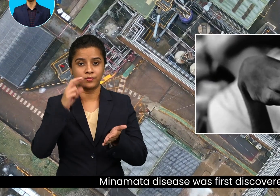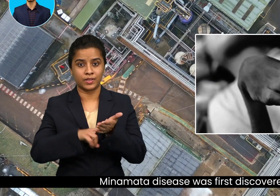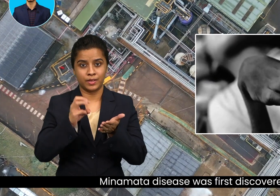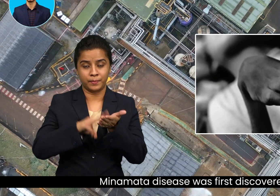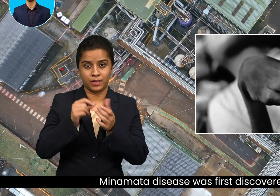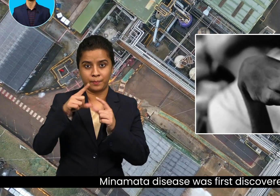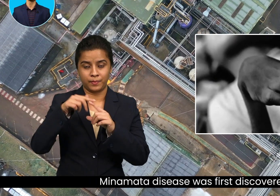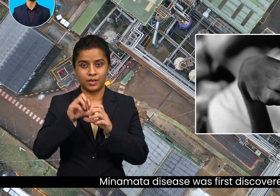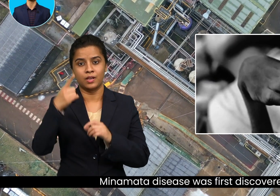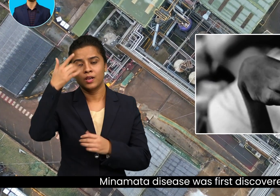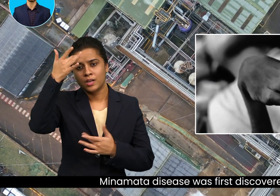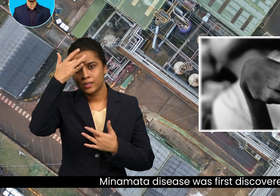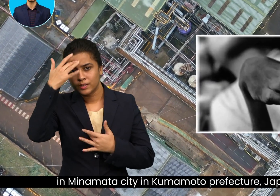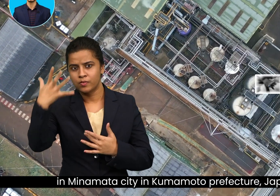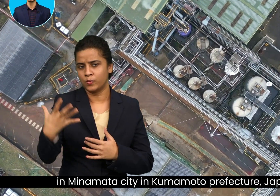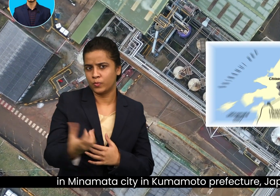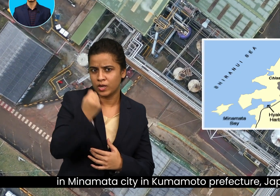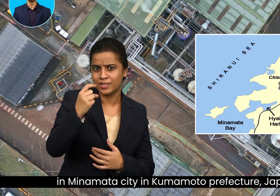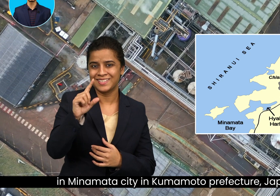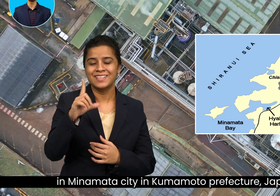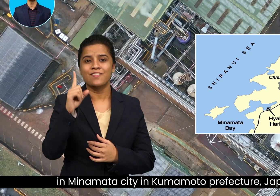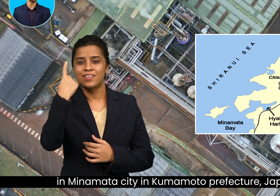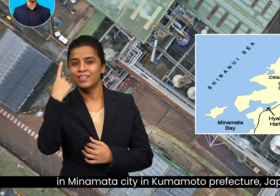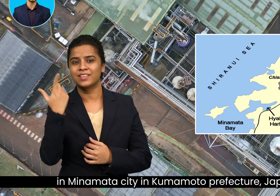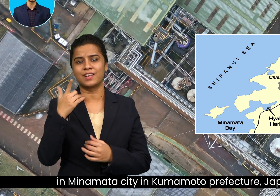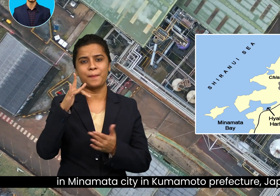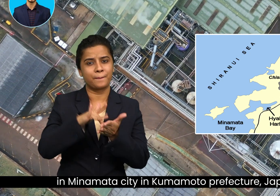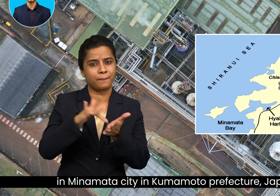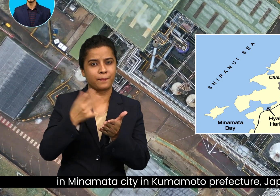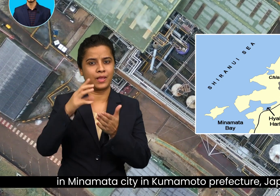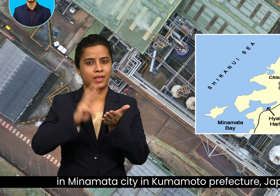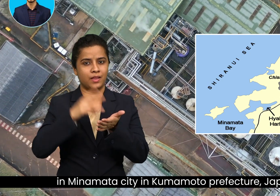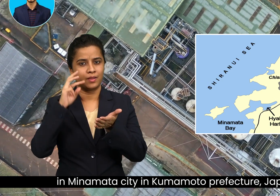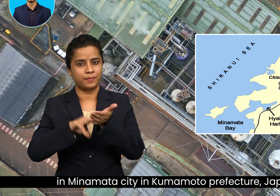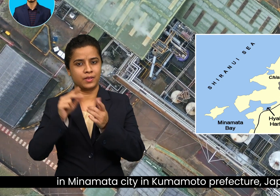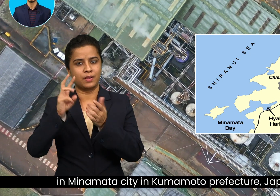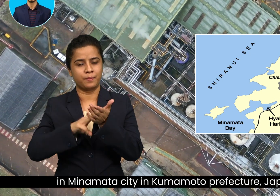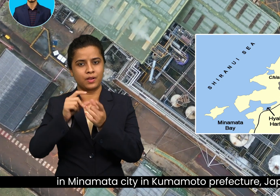Minamata disease was first discovered in Minamata city in